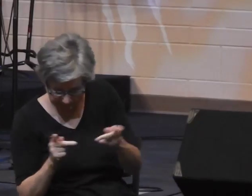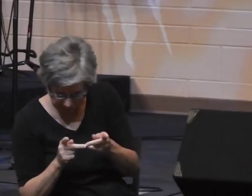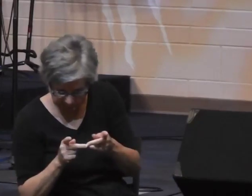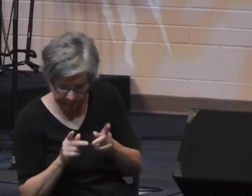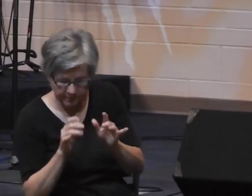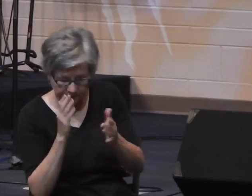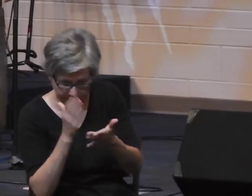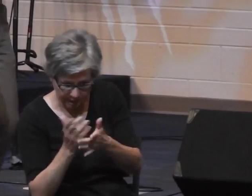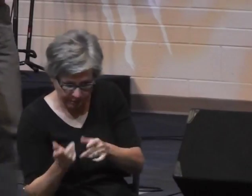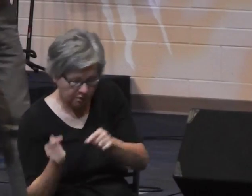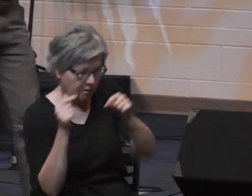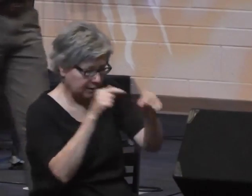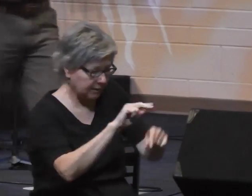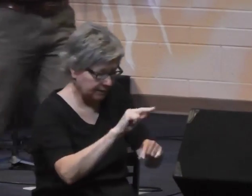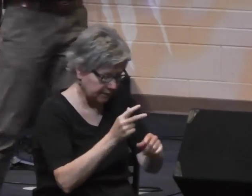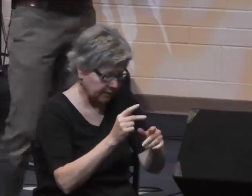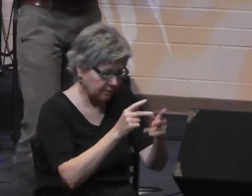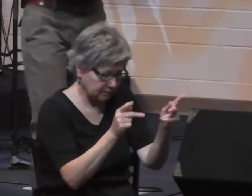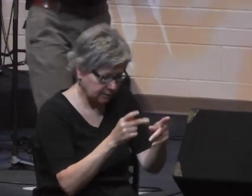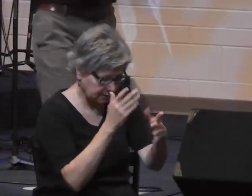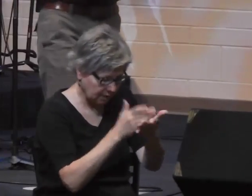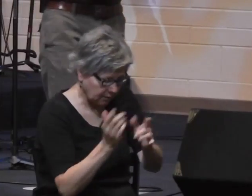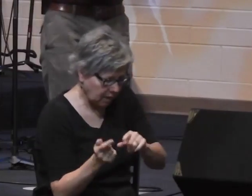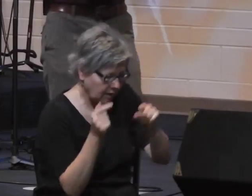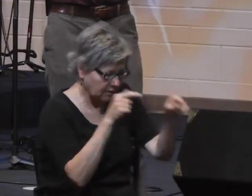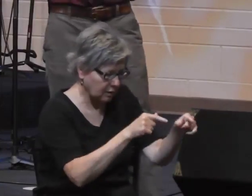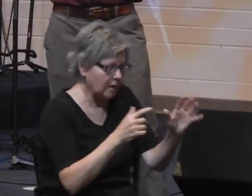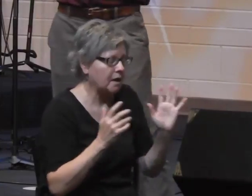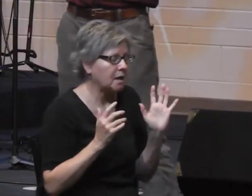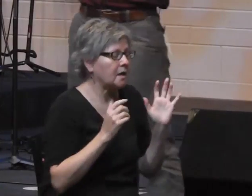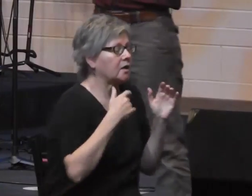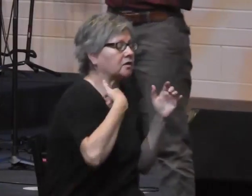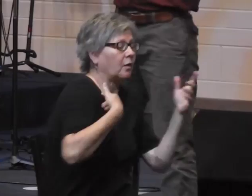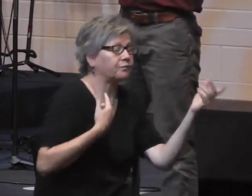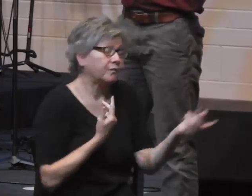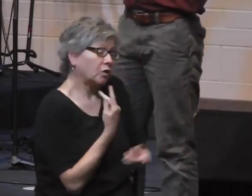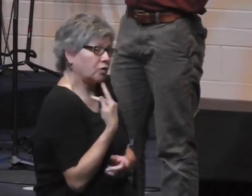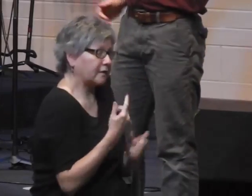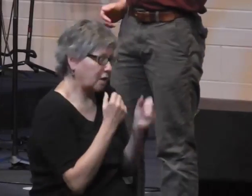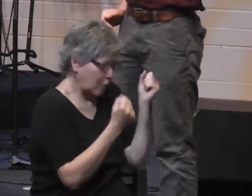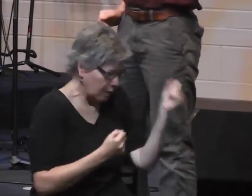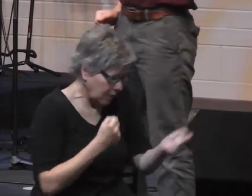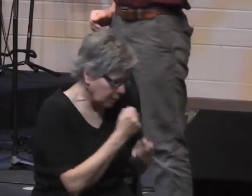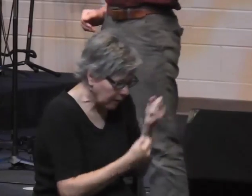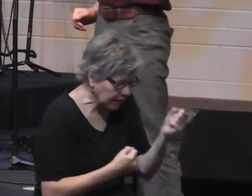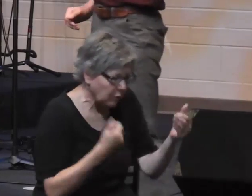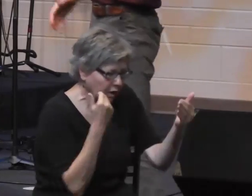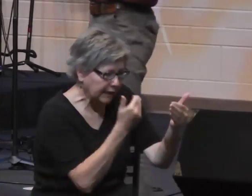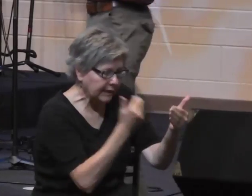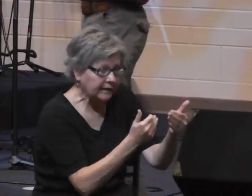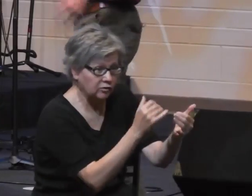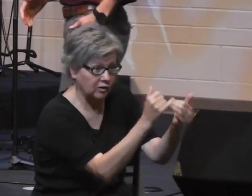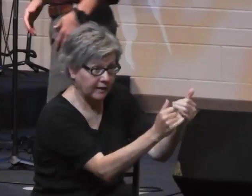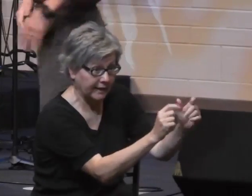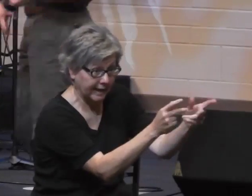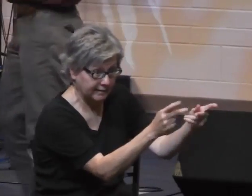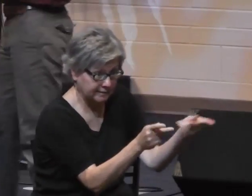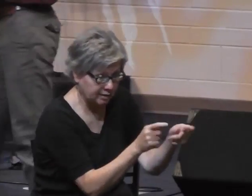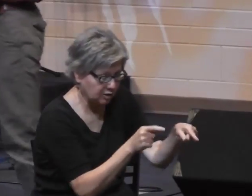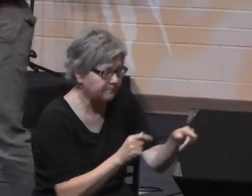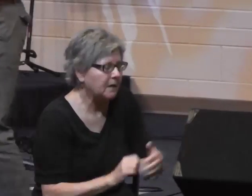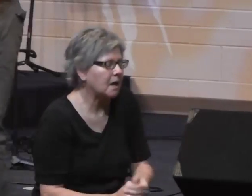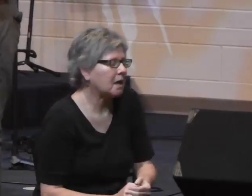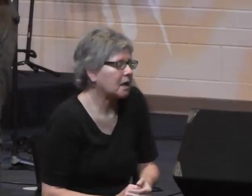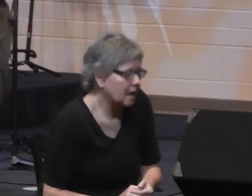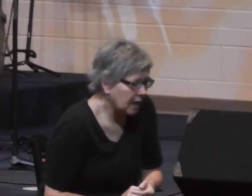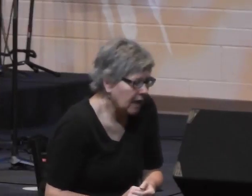along the line, my watch dies, so I don't know exactly what time it is. And I think we're close to the aid station. Jeff's watch is also dead, and some guy shouts